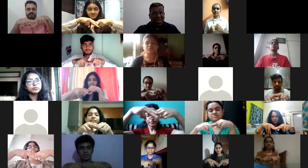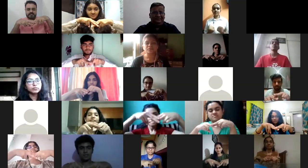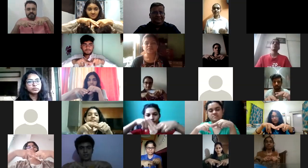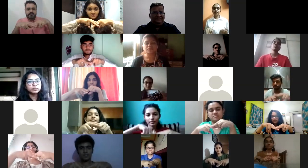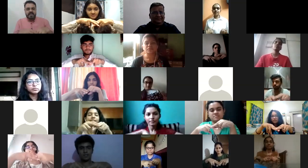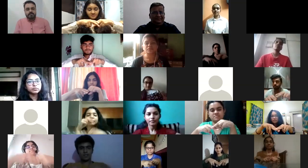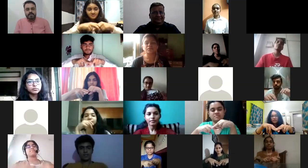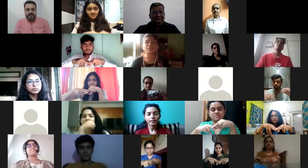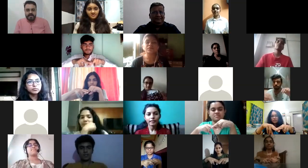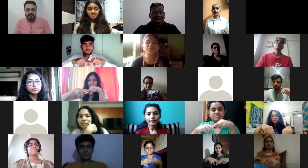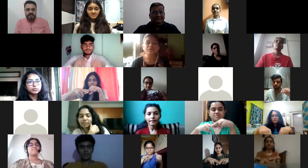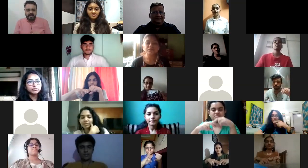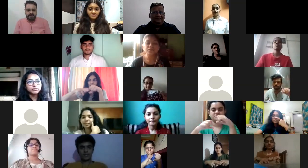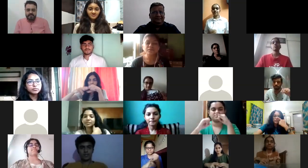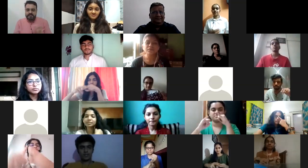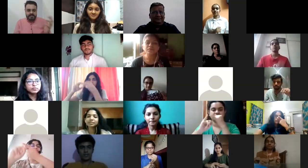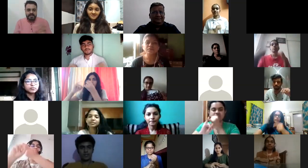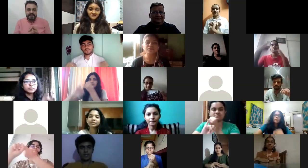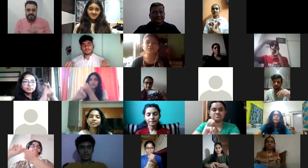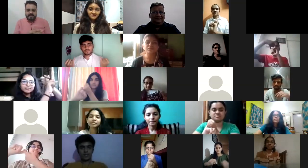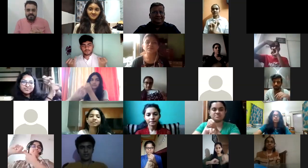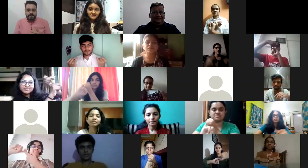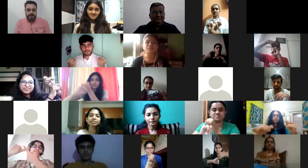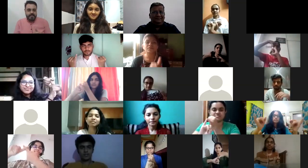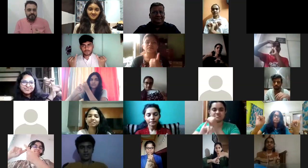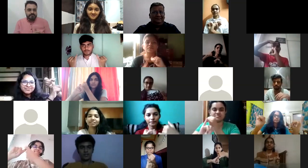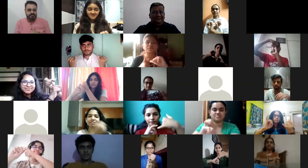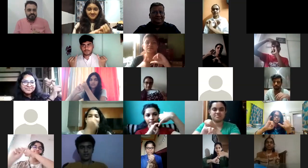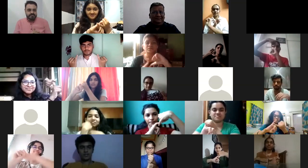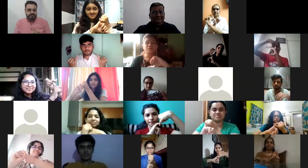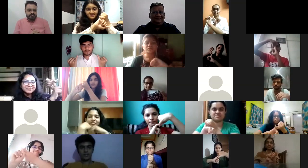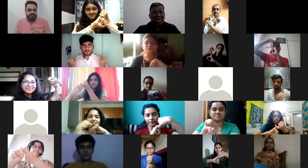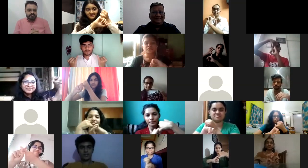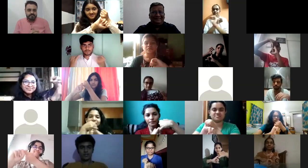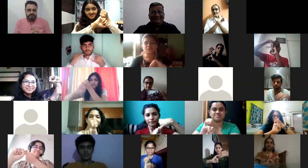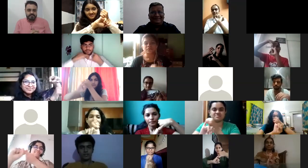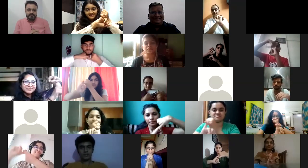Okay, then how would a Saturday be like? Any guesses? Very good.